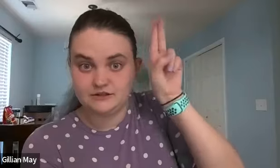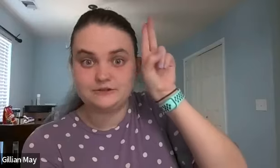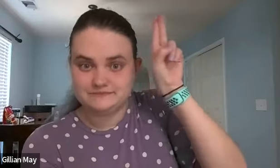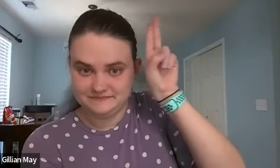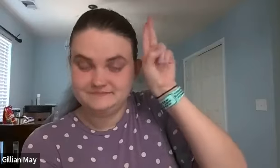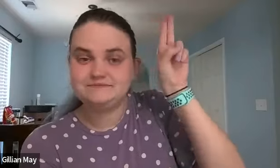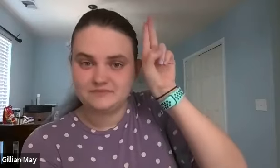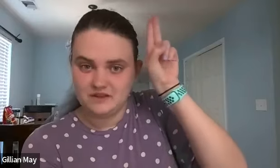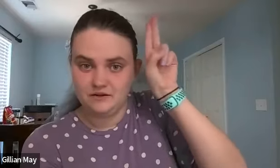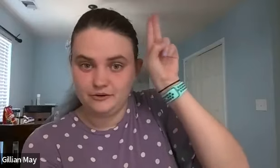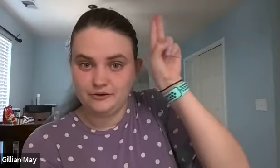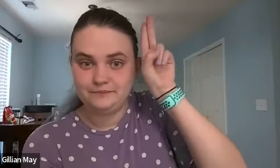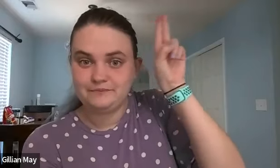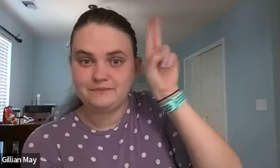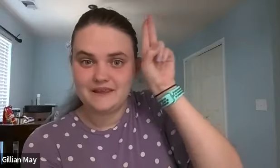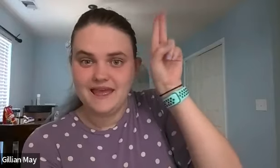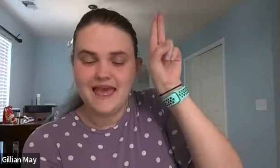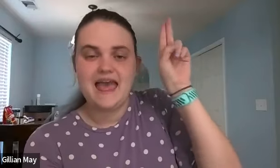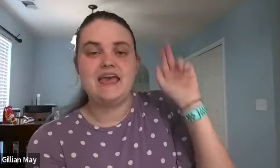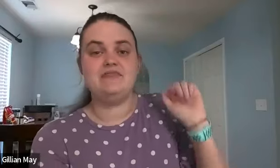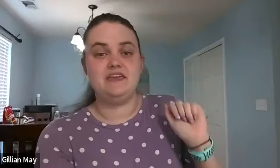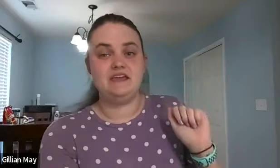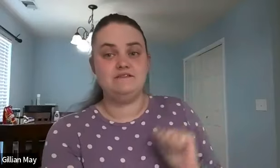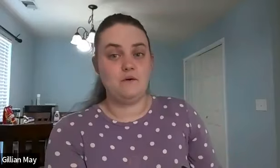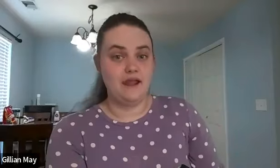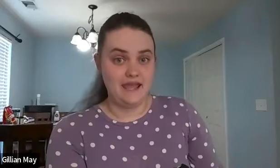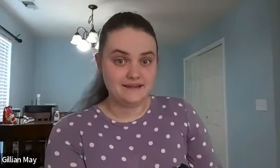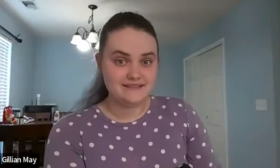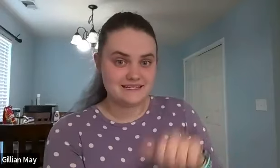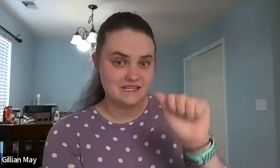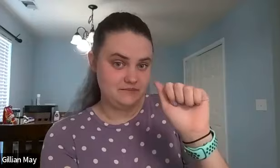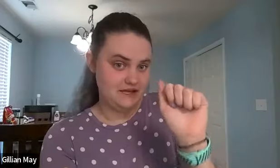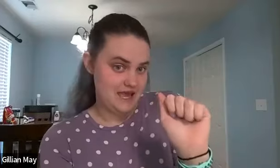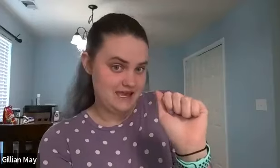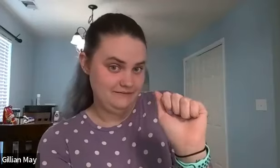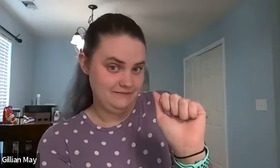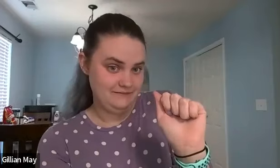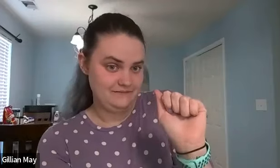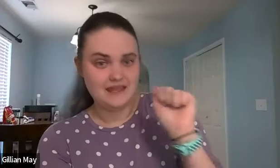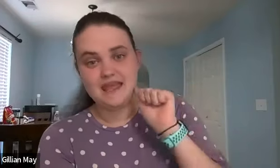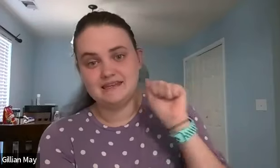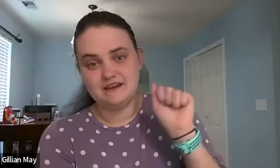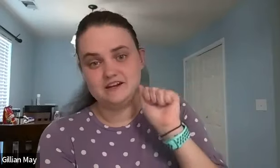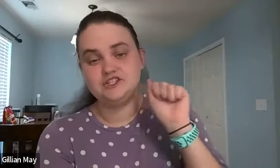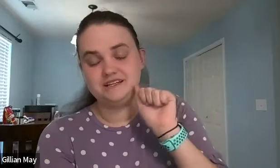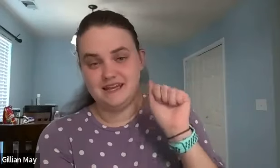circle. Uncle. And then for aunt, it's going to be A. And down at our chin,